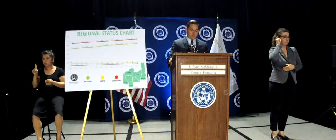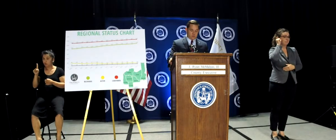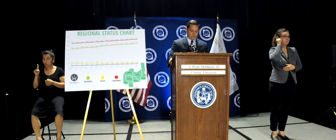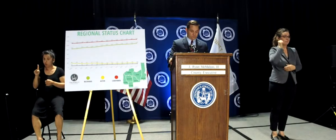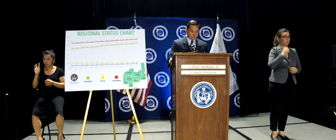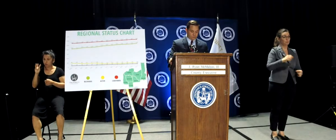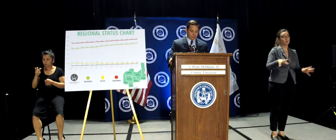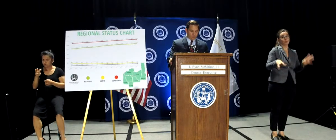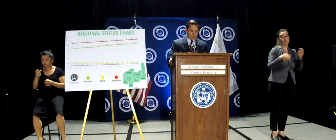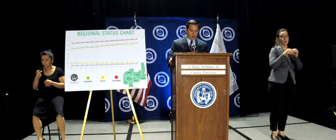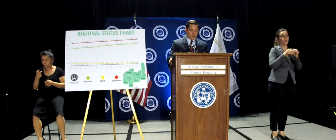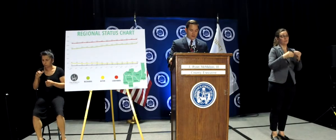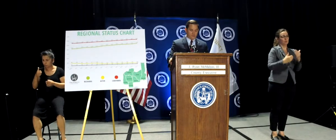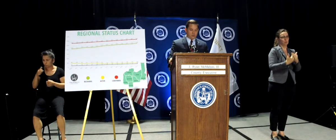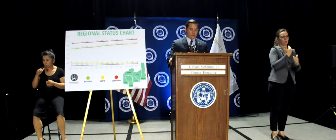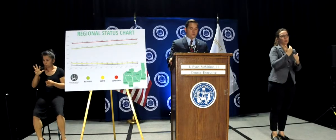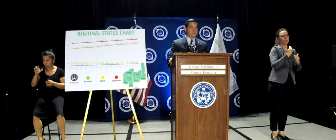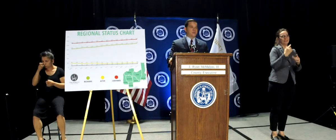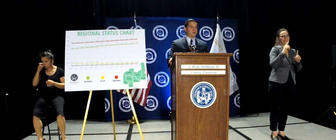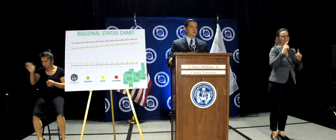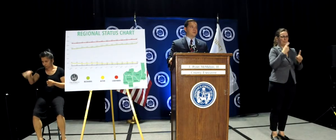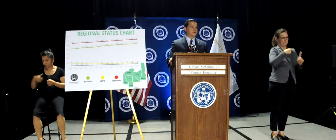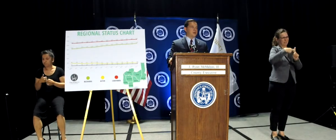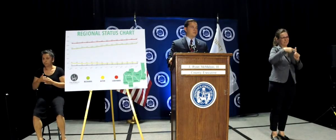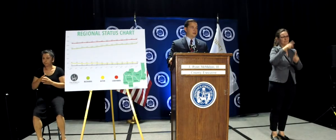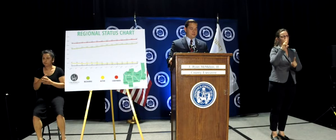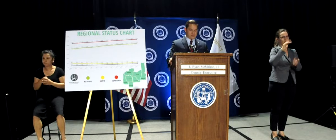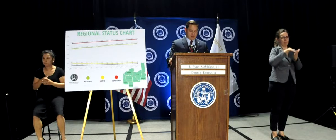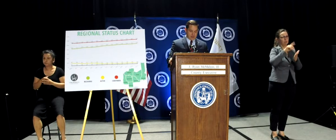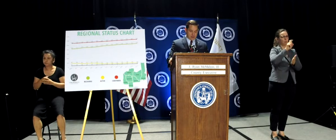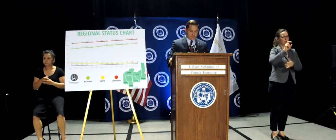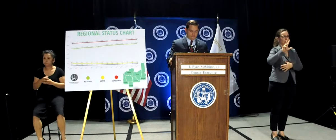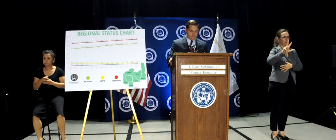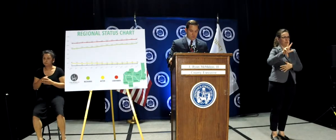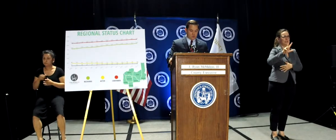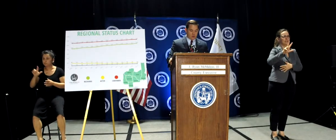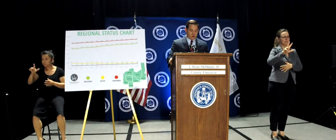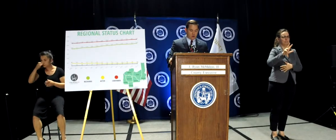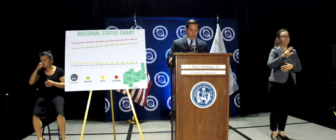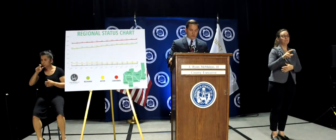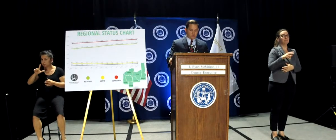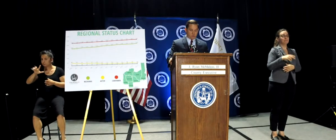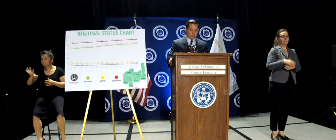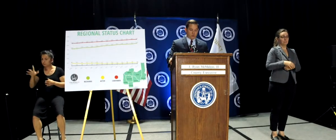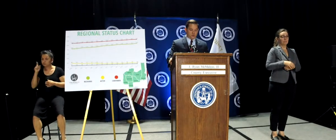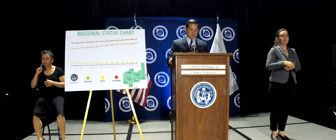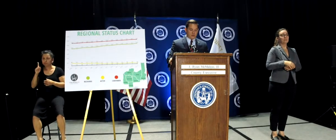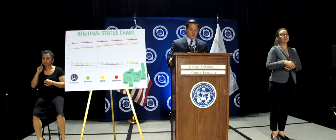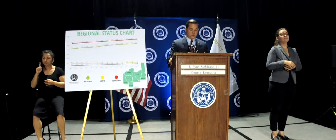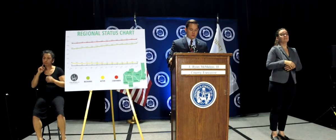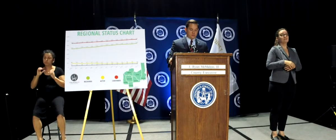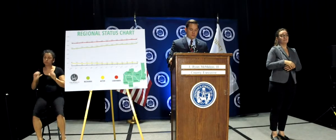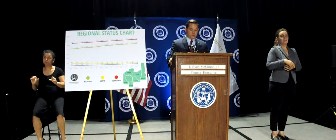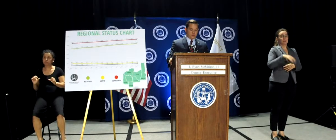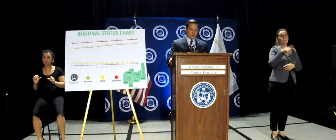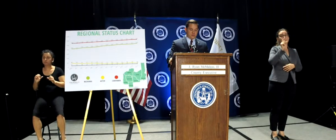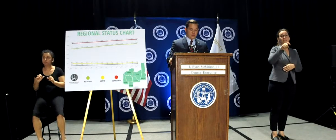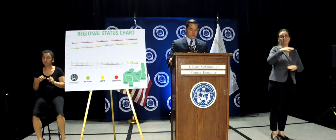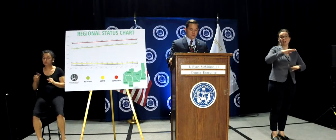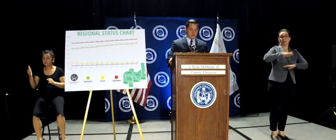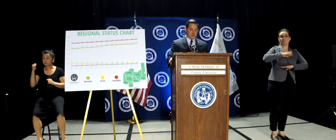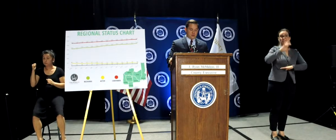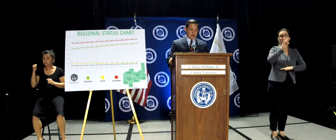Onondaga County. Our mandate for the region, 775 tests a day. Our region reported